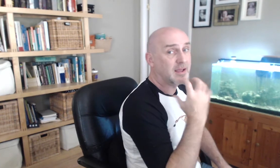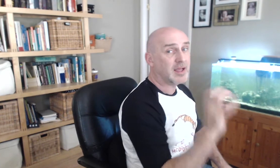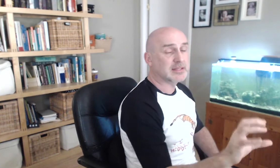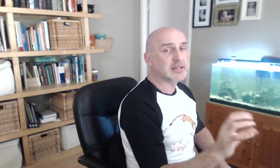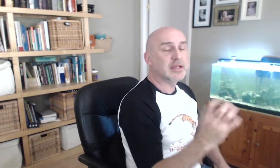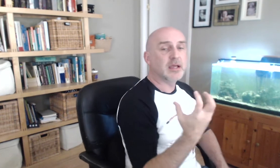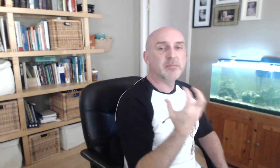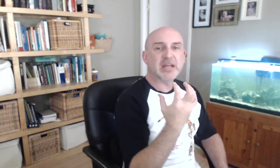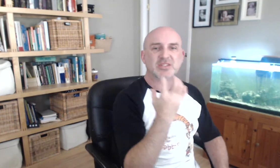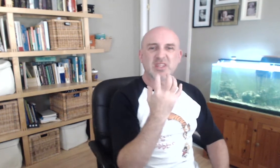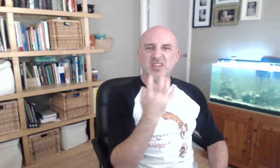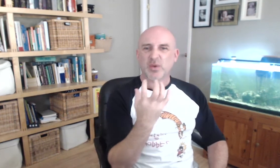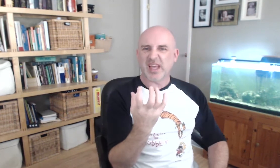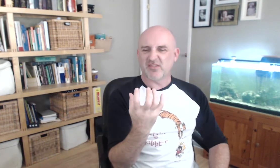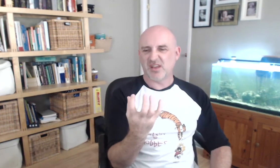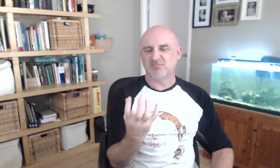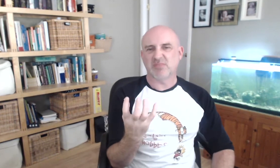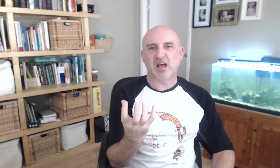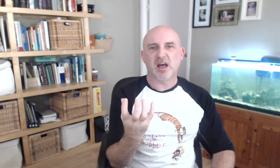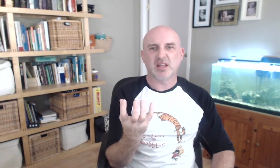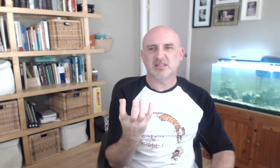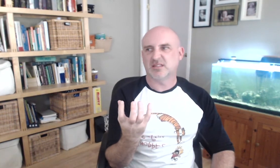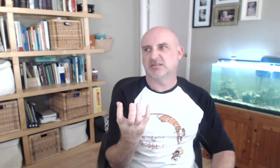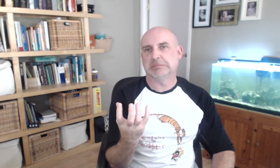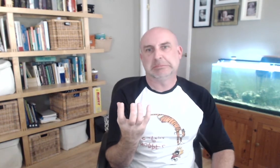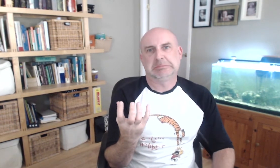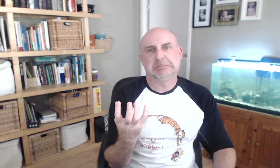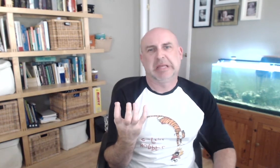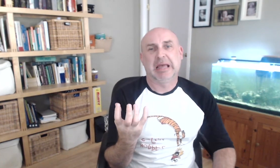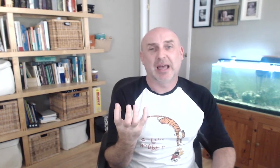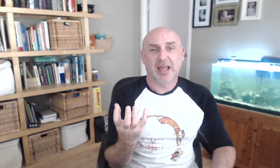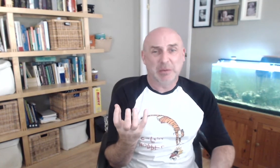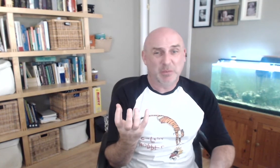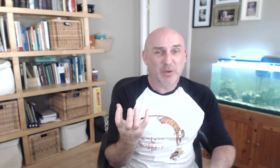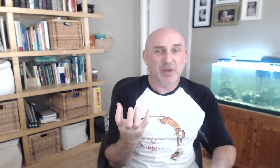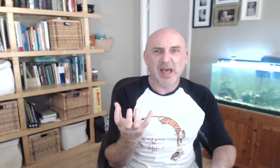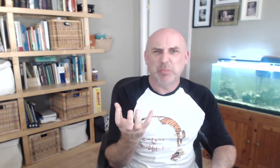Hot. Imagine that you have a hot, I don't know, apple?